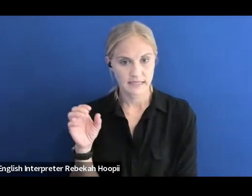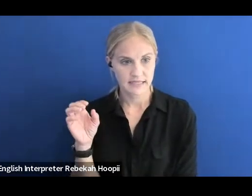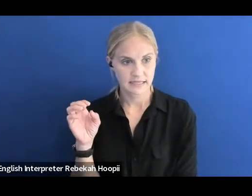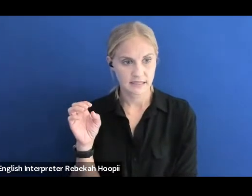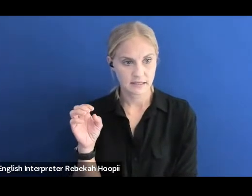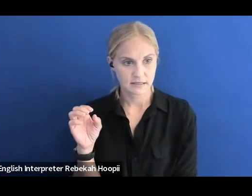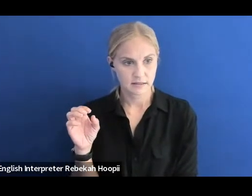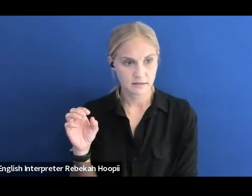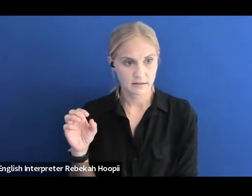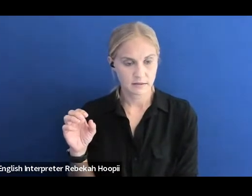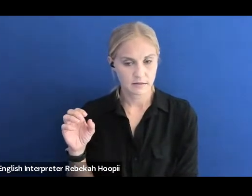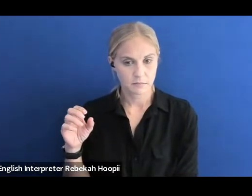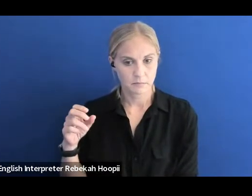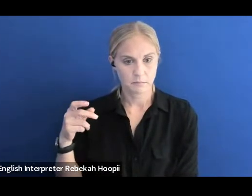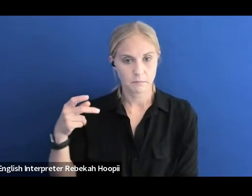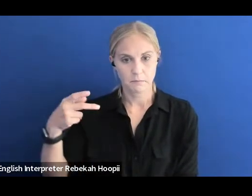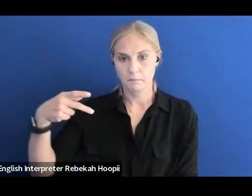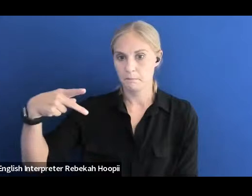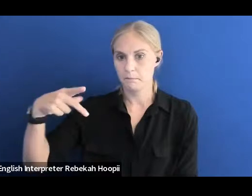Kalani Flores,